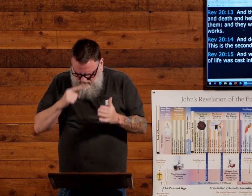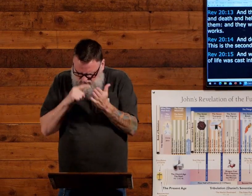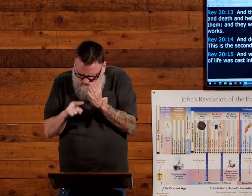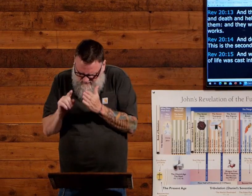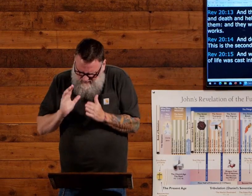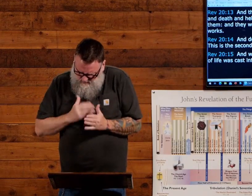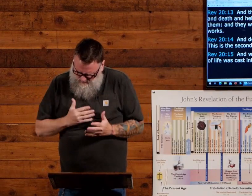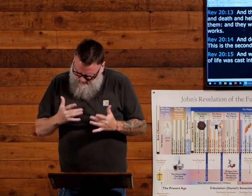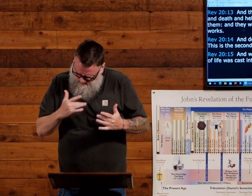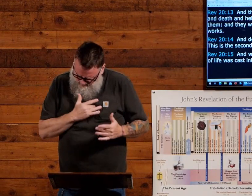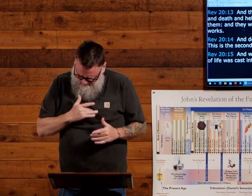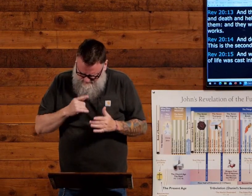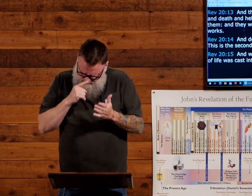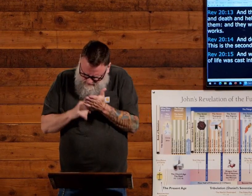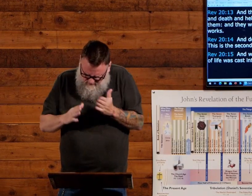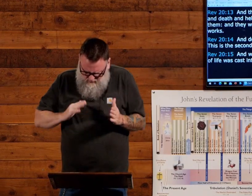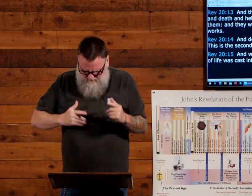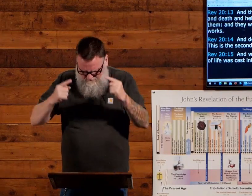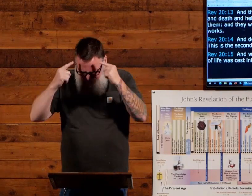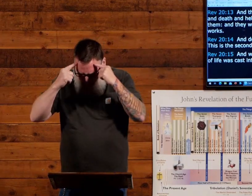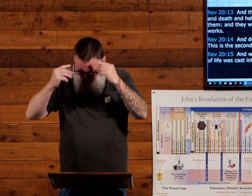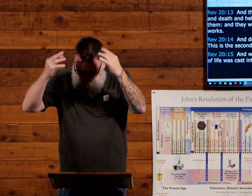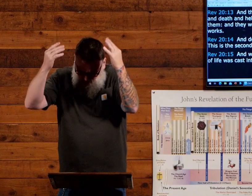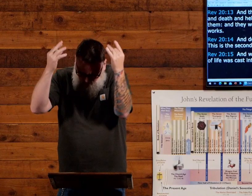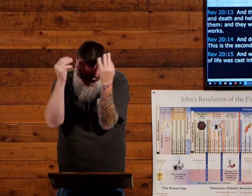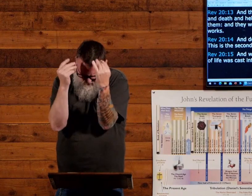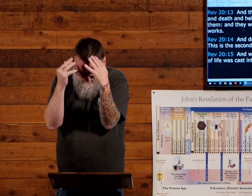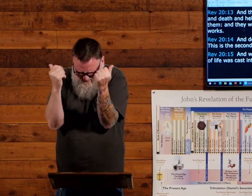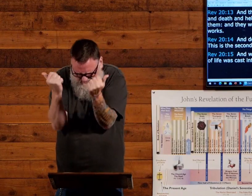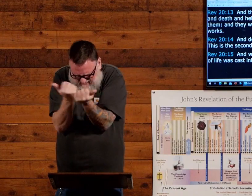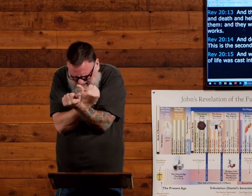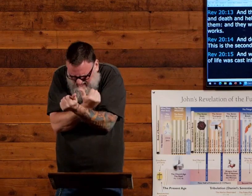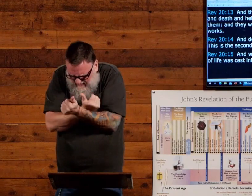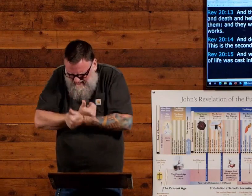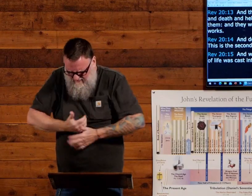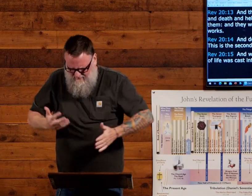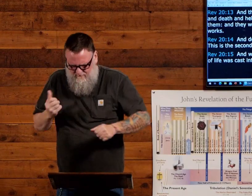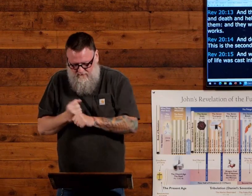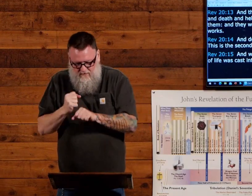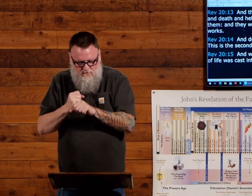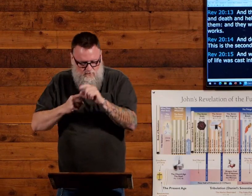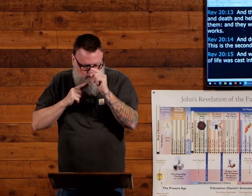as we examine our own lives and our hearts and our minds, our thoughts.